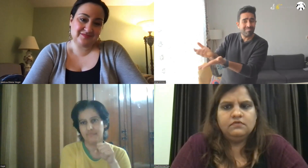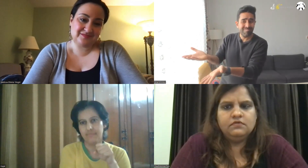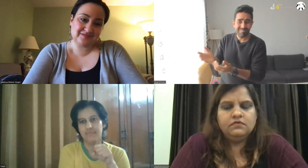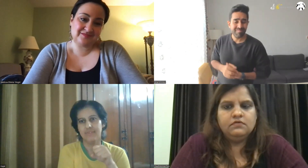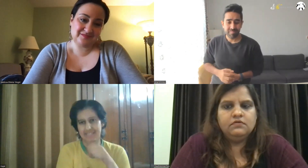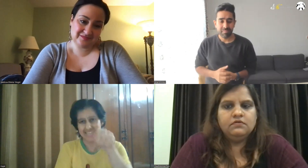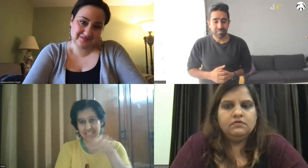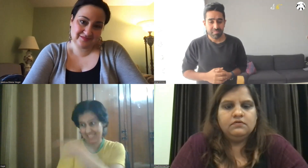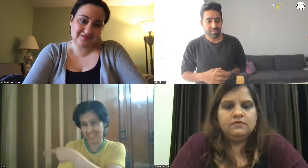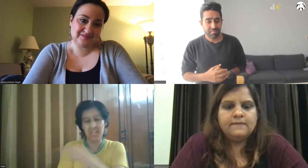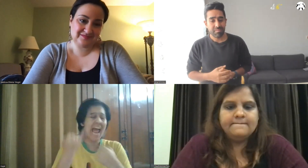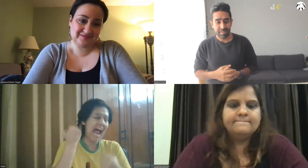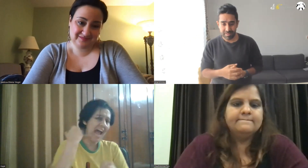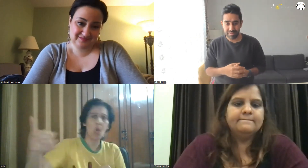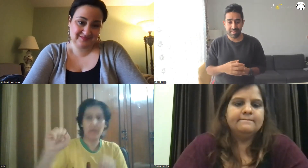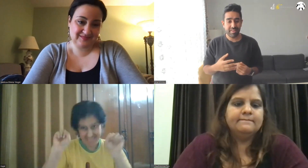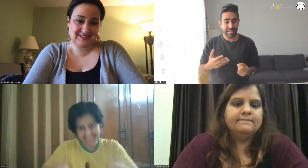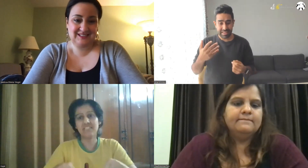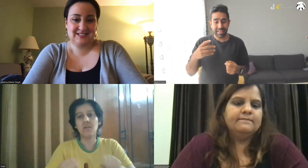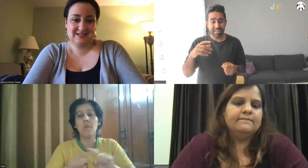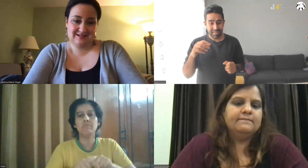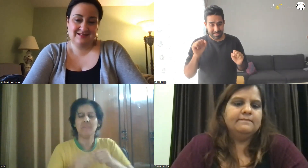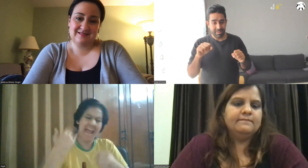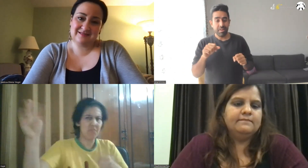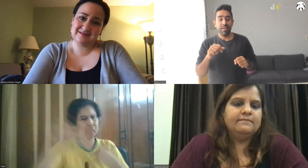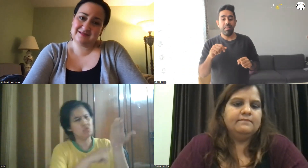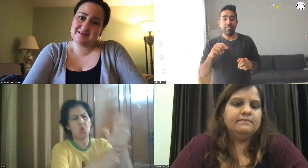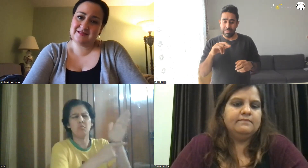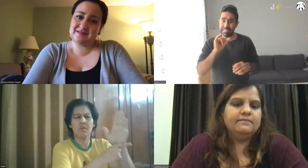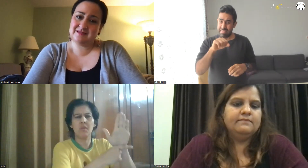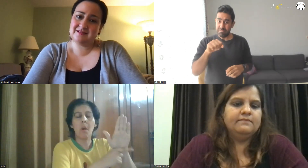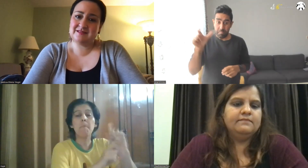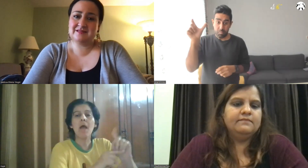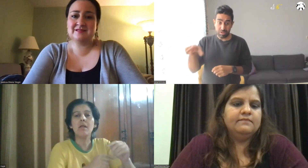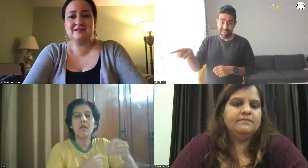negativity because that's what they want to do. Let them decide.